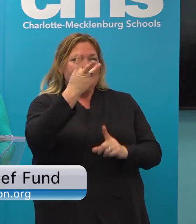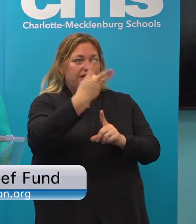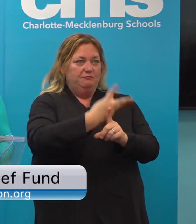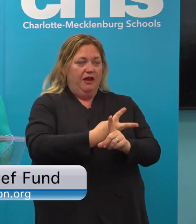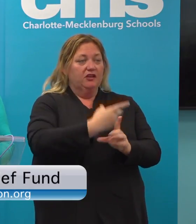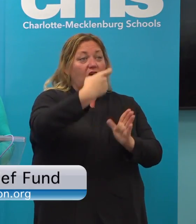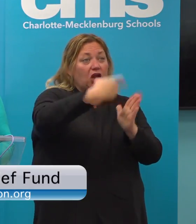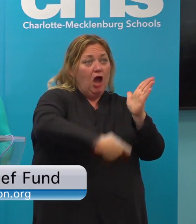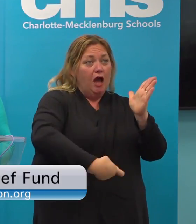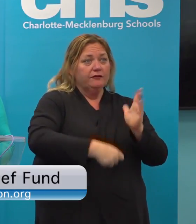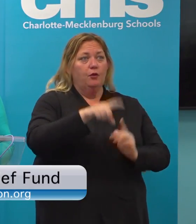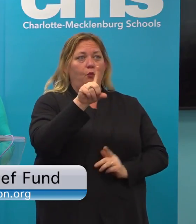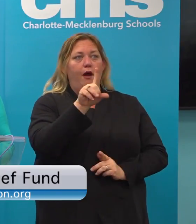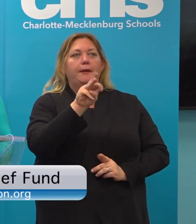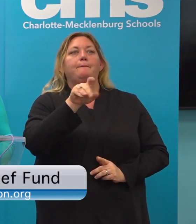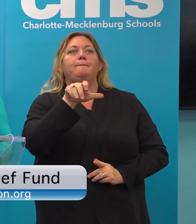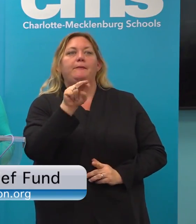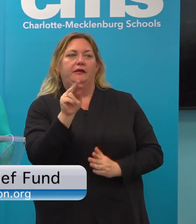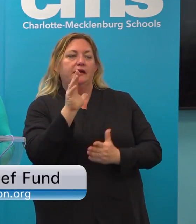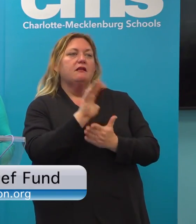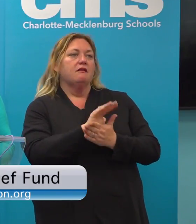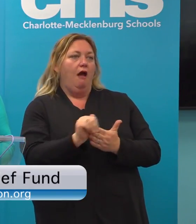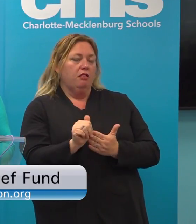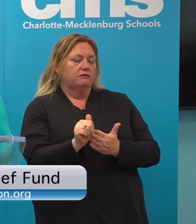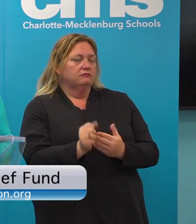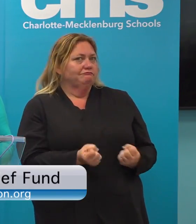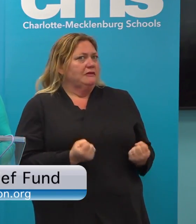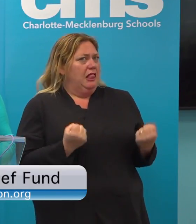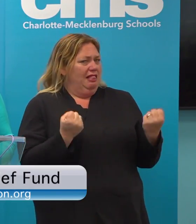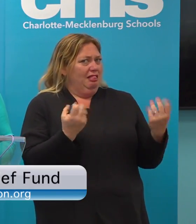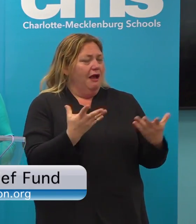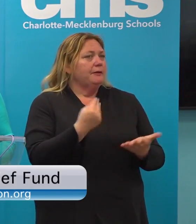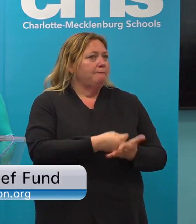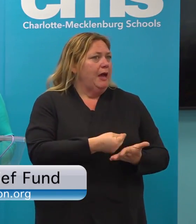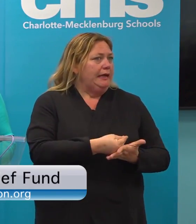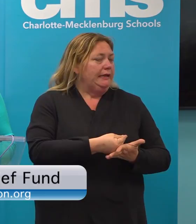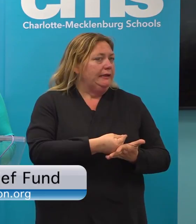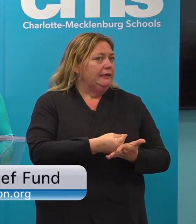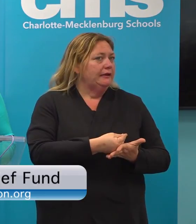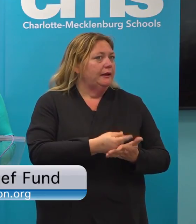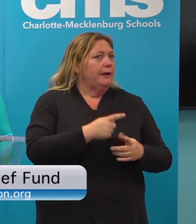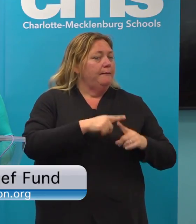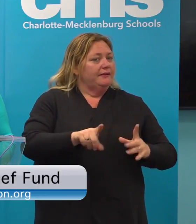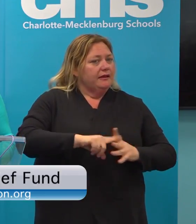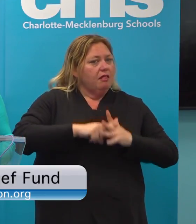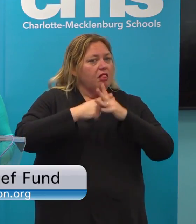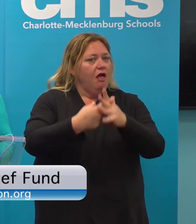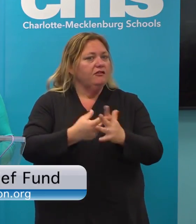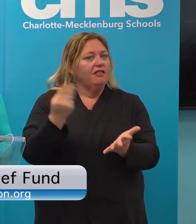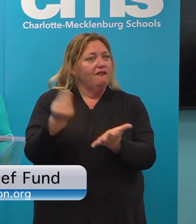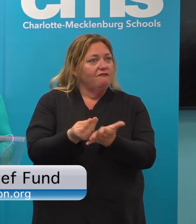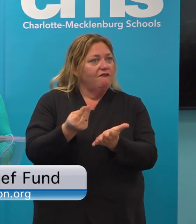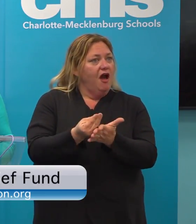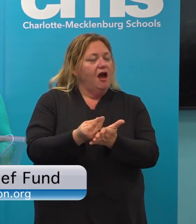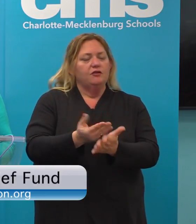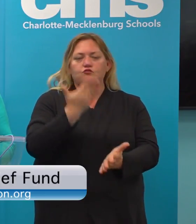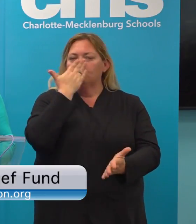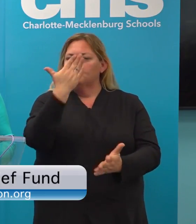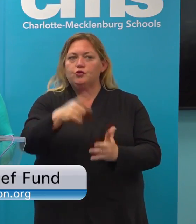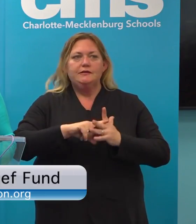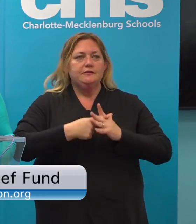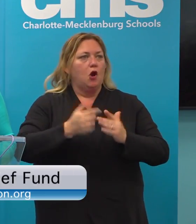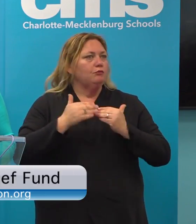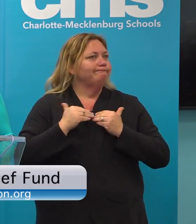of $1 million. Now that is a lot of money, but since launching the fund, we are off to a great